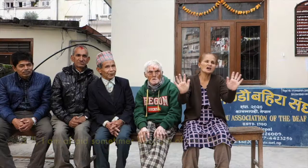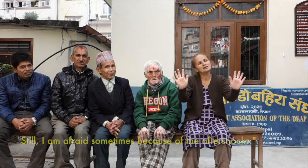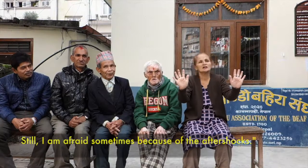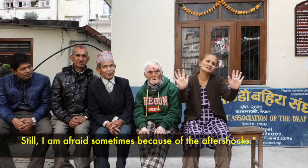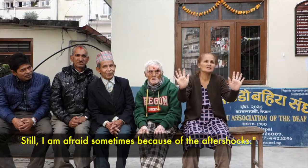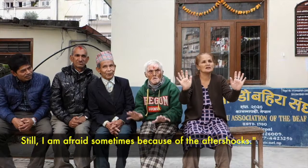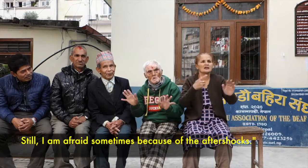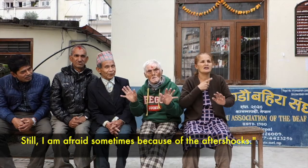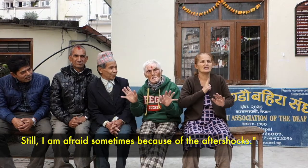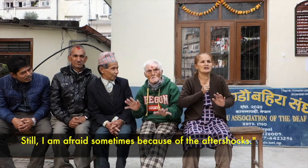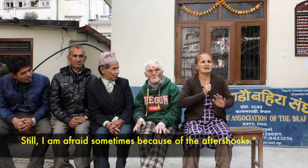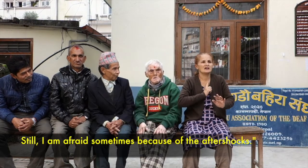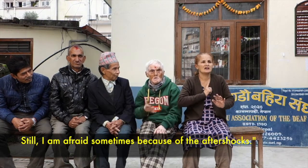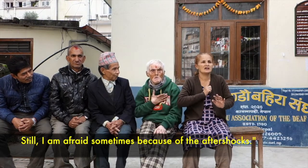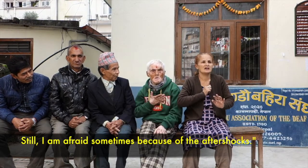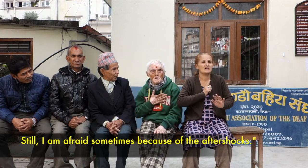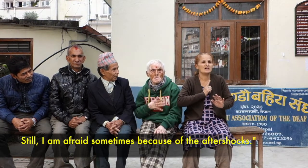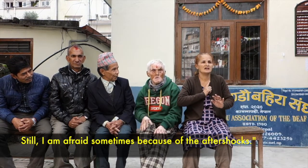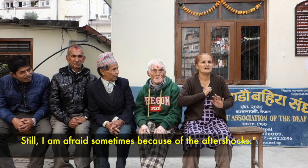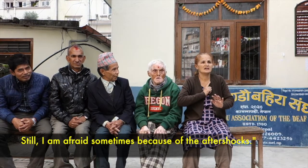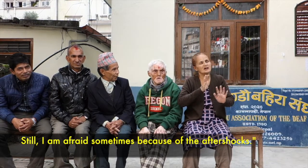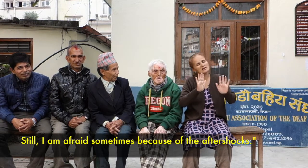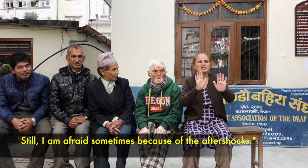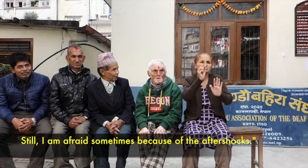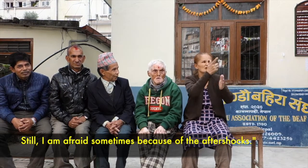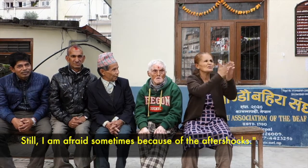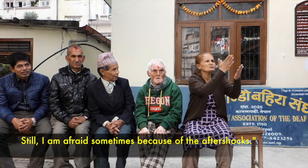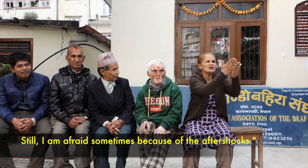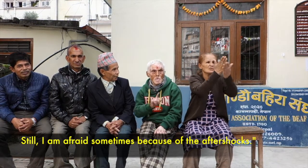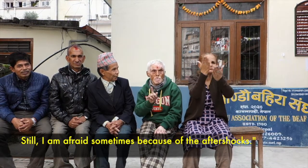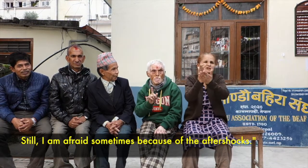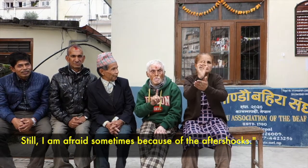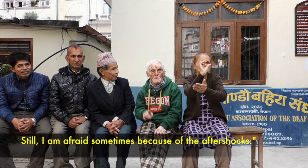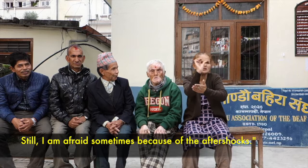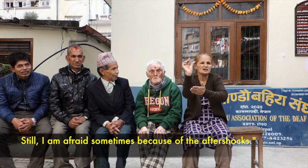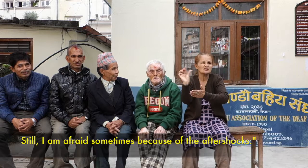Still I'm afraid sometimes because of aftershock.